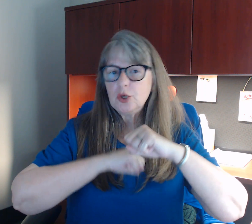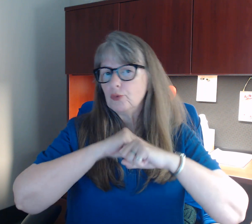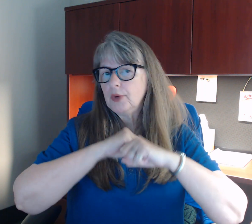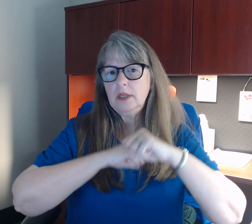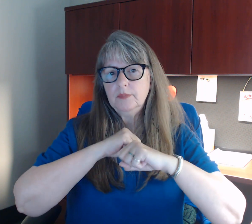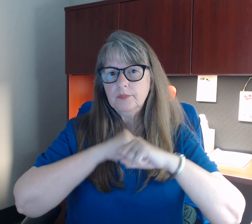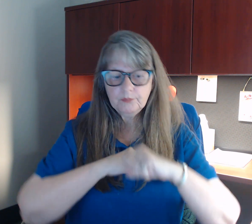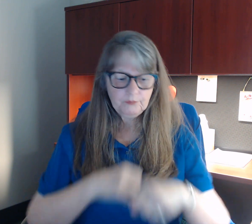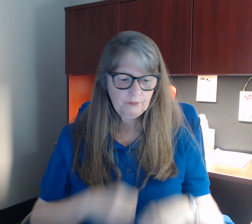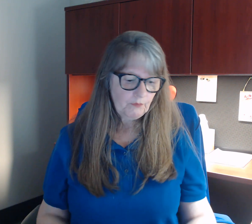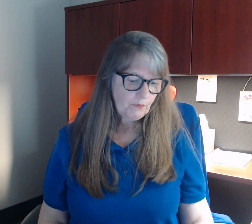machinery.